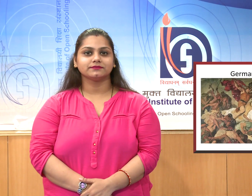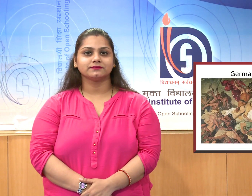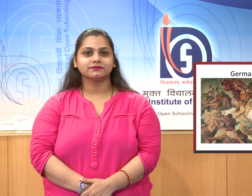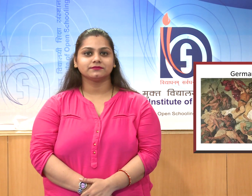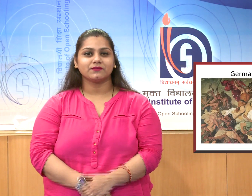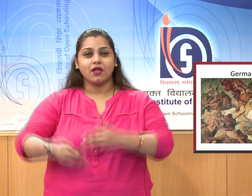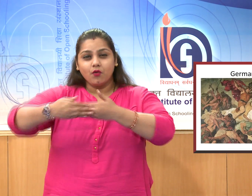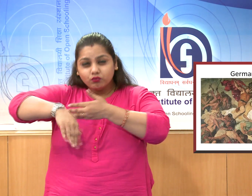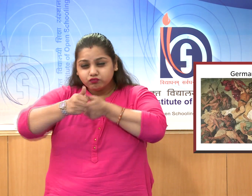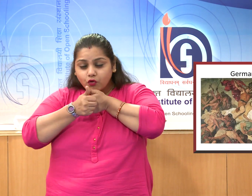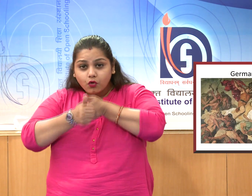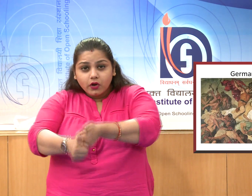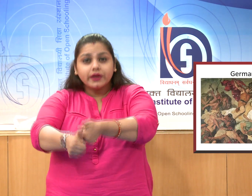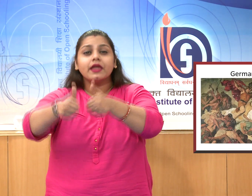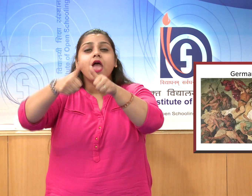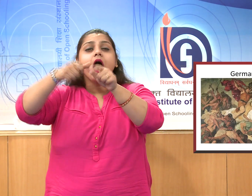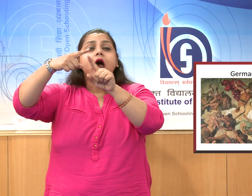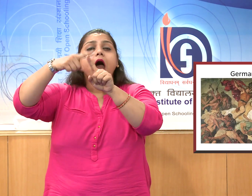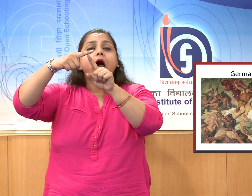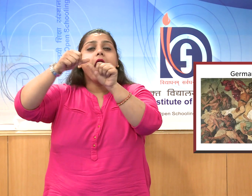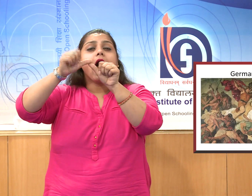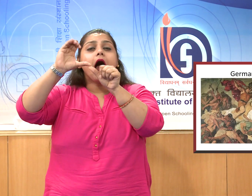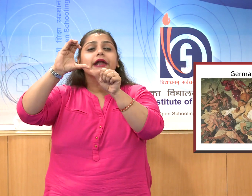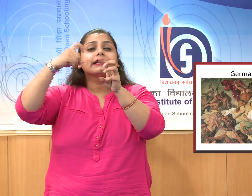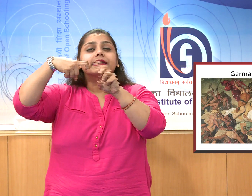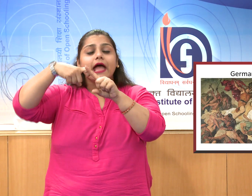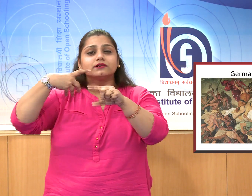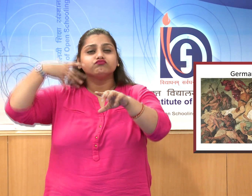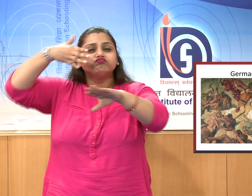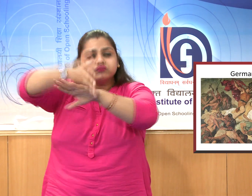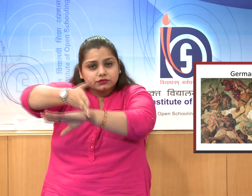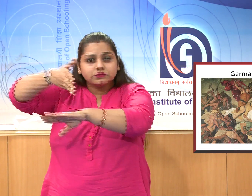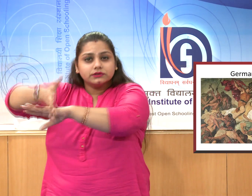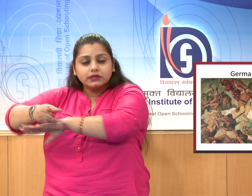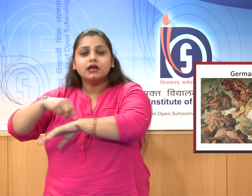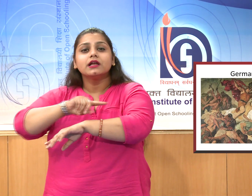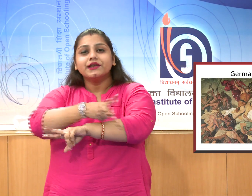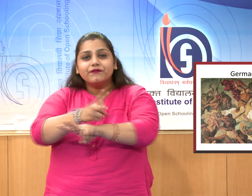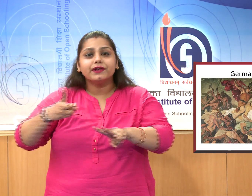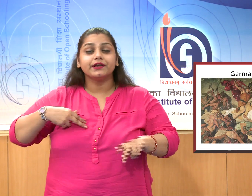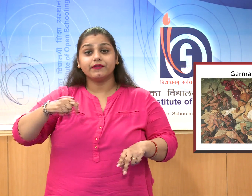following attacks by various Germanic tribes like the